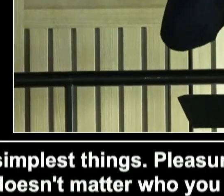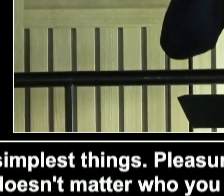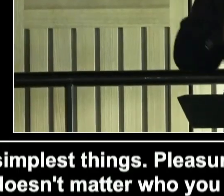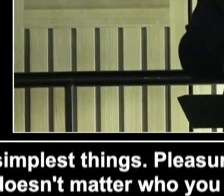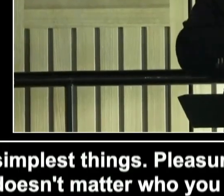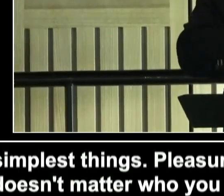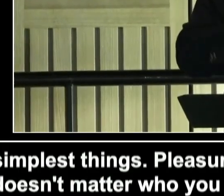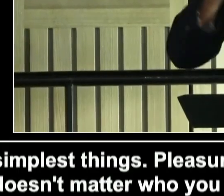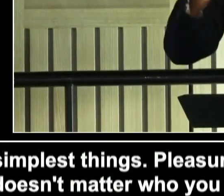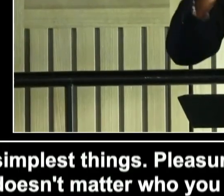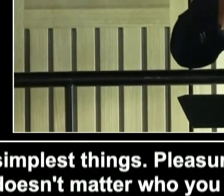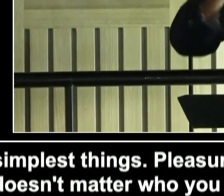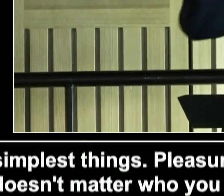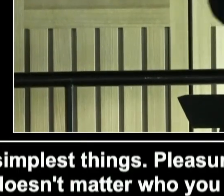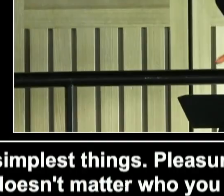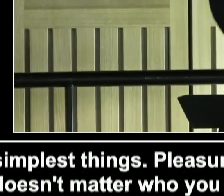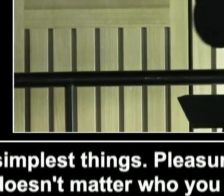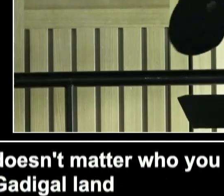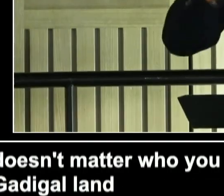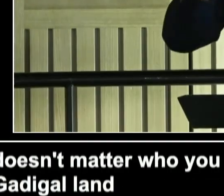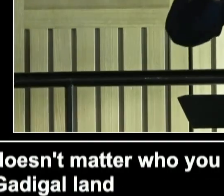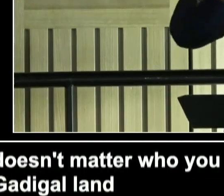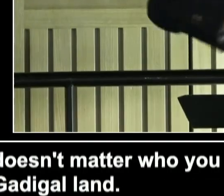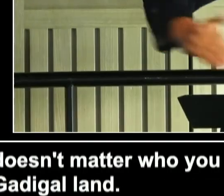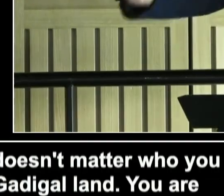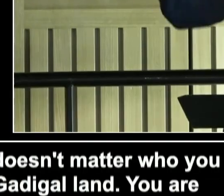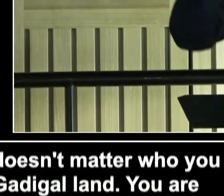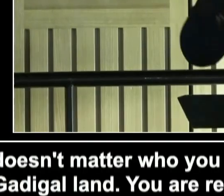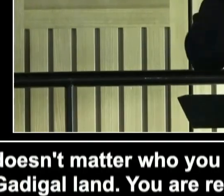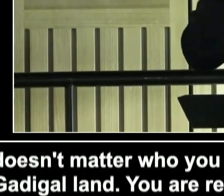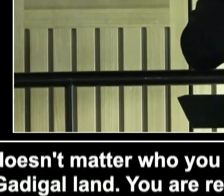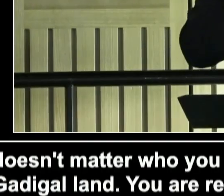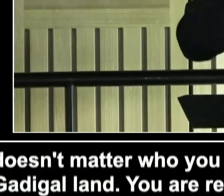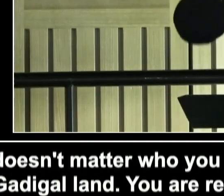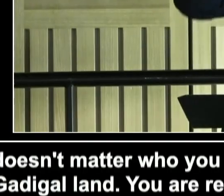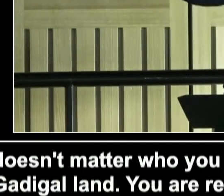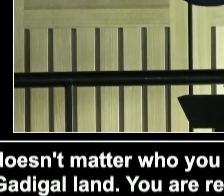You are remembering the past and the present.